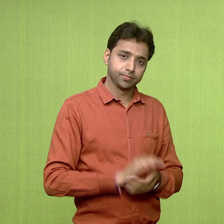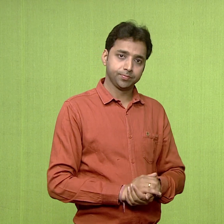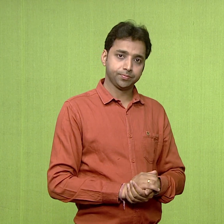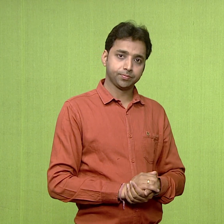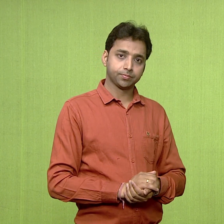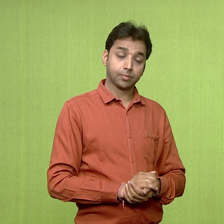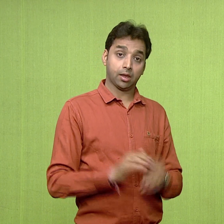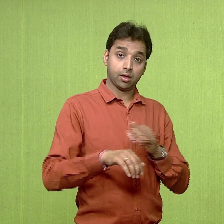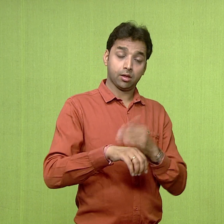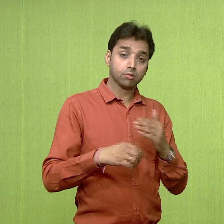It is not limited